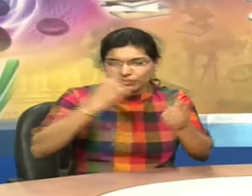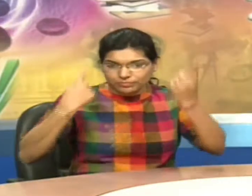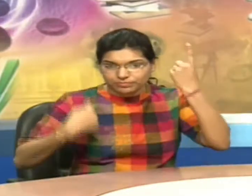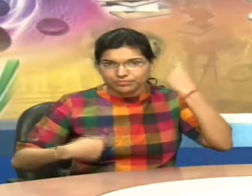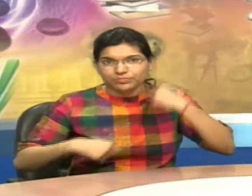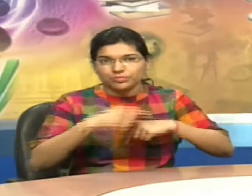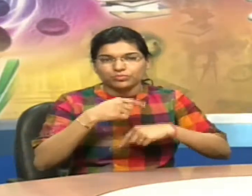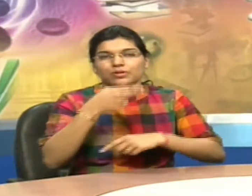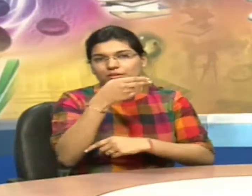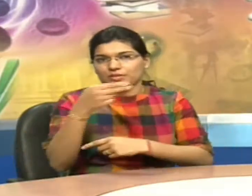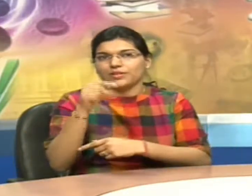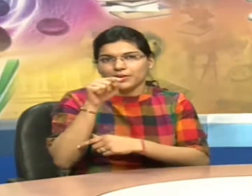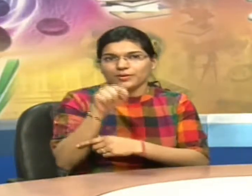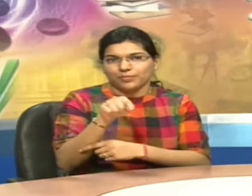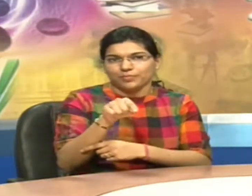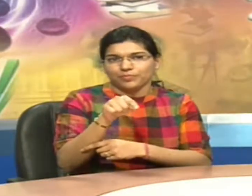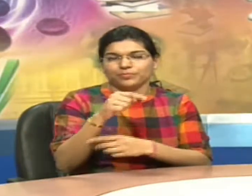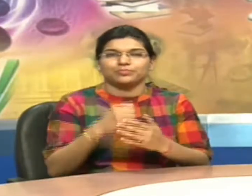Red blood vessels in our body.